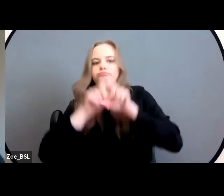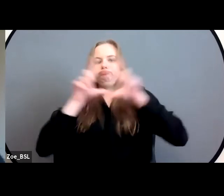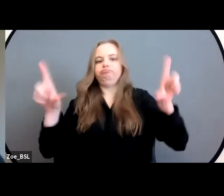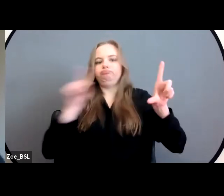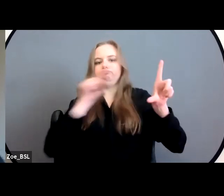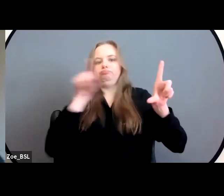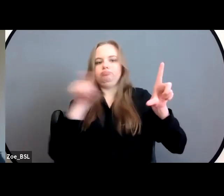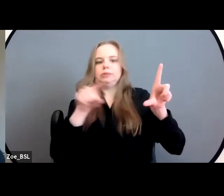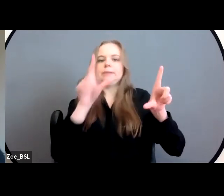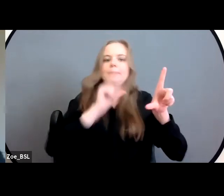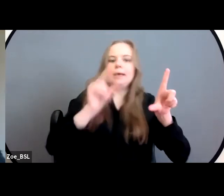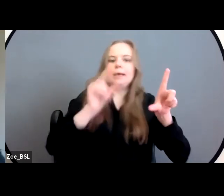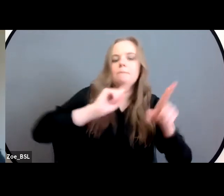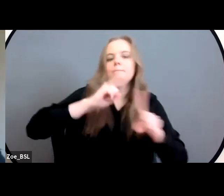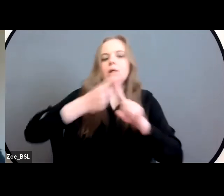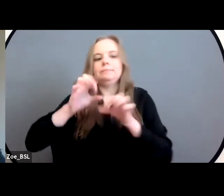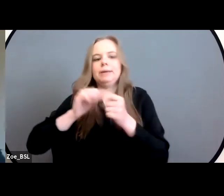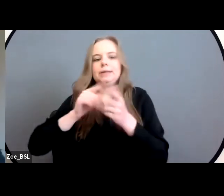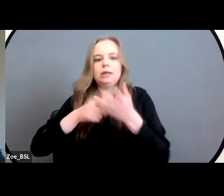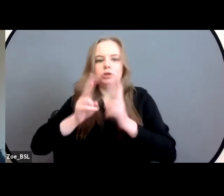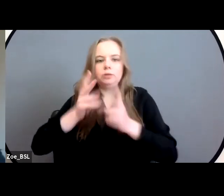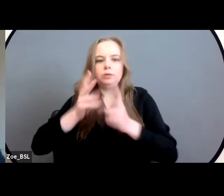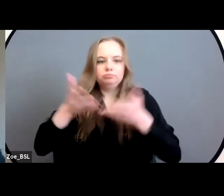BSL interpreters as well.